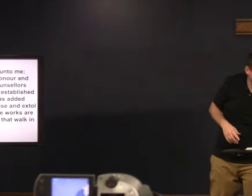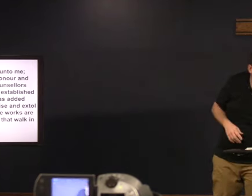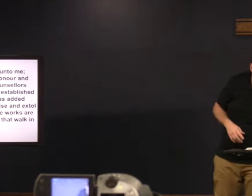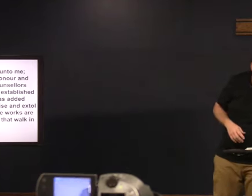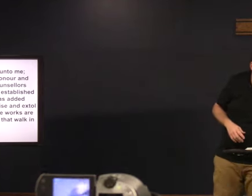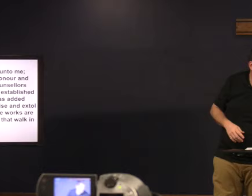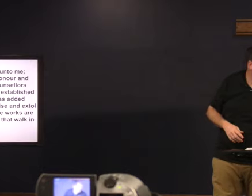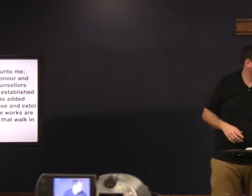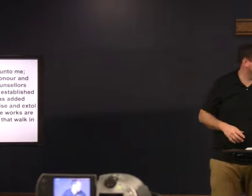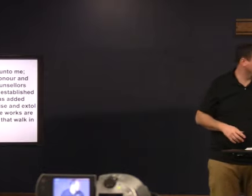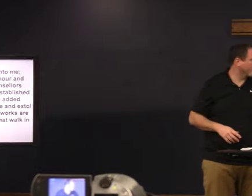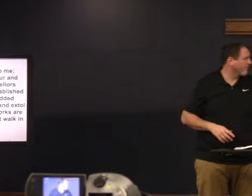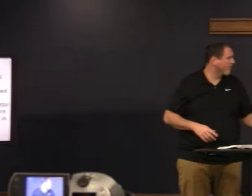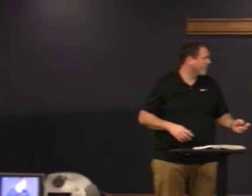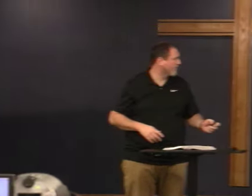me go